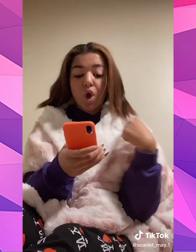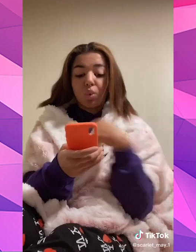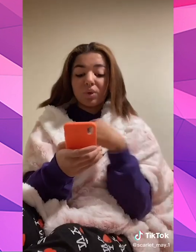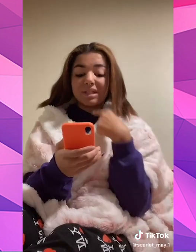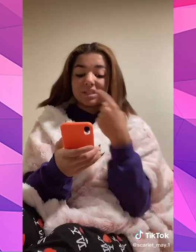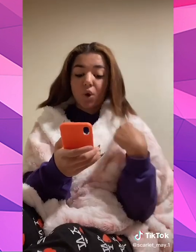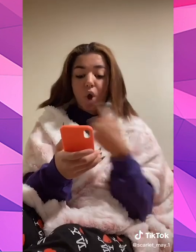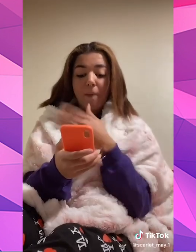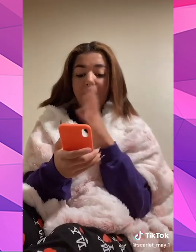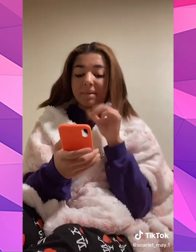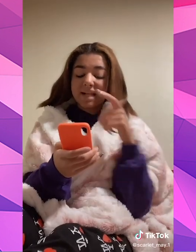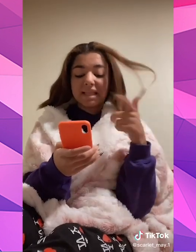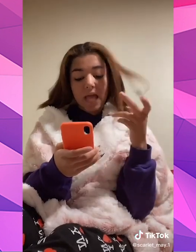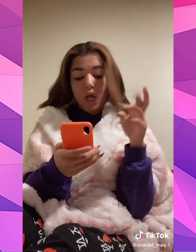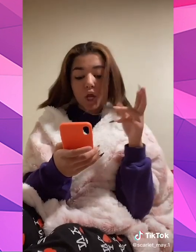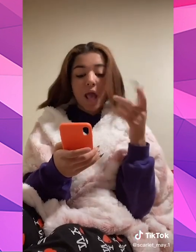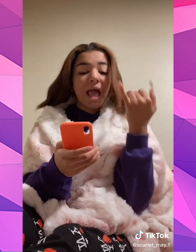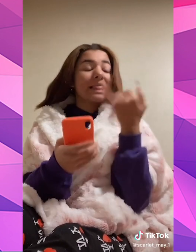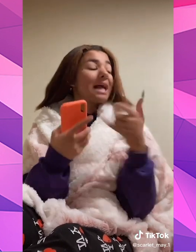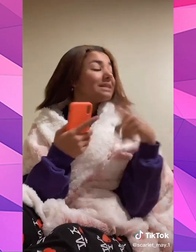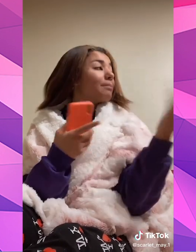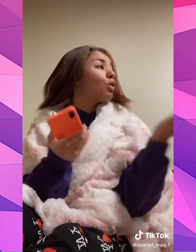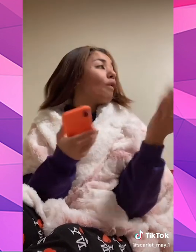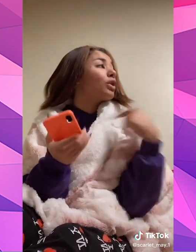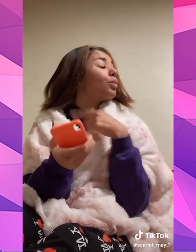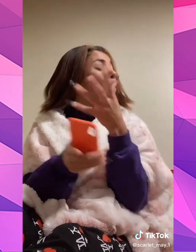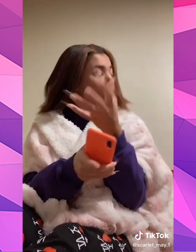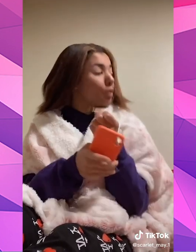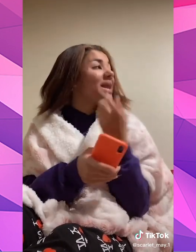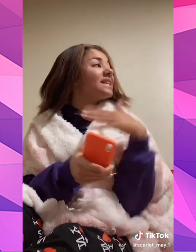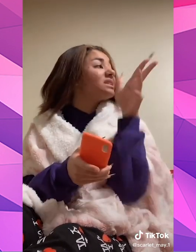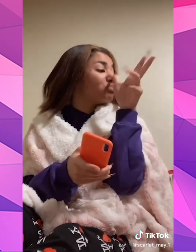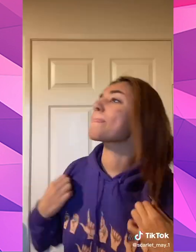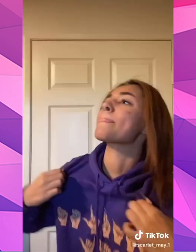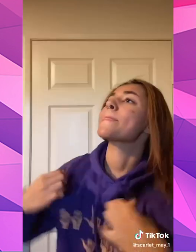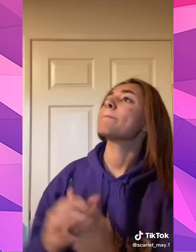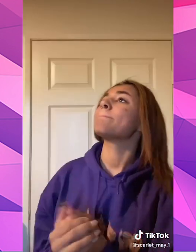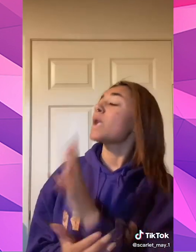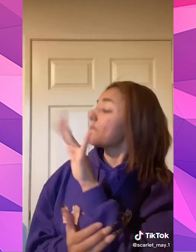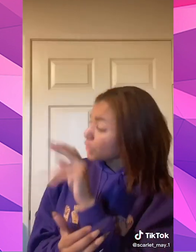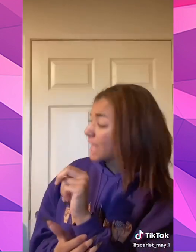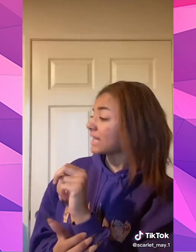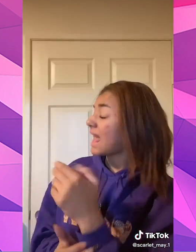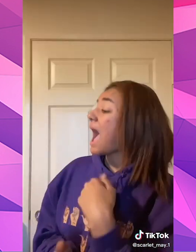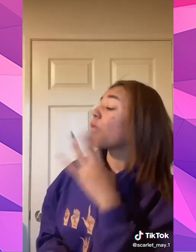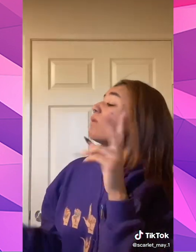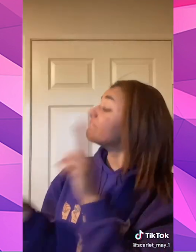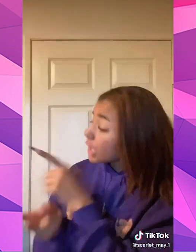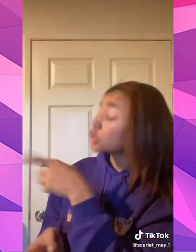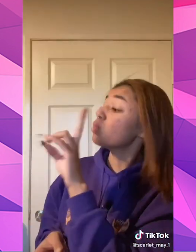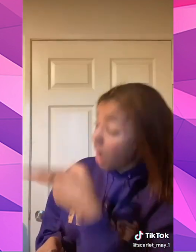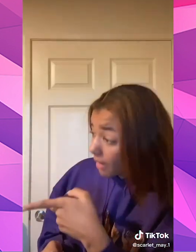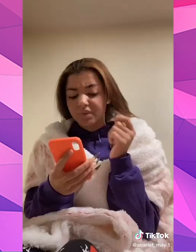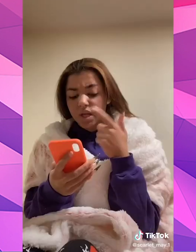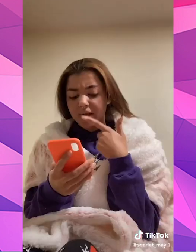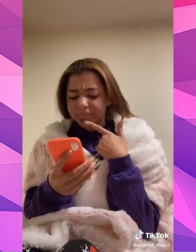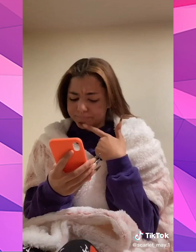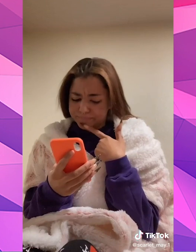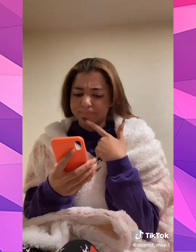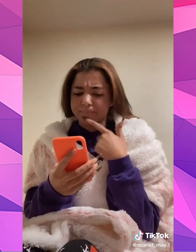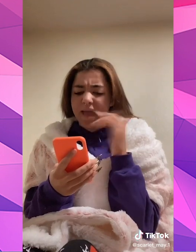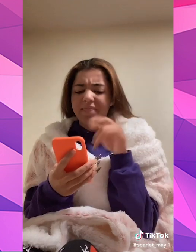here We told our mama Not to let her Last time you were over here We accumulated some roaches Brian I will fuck you up